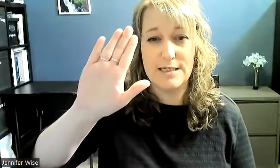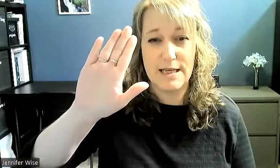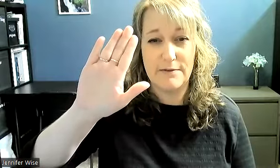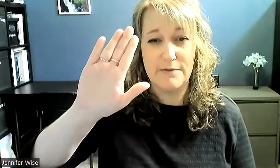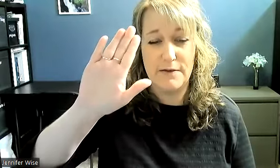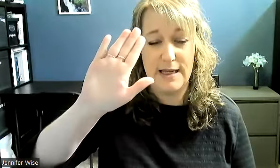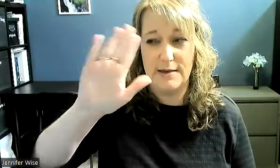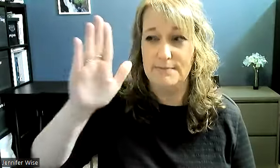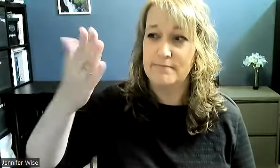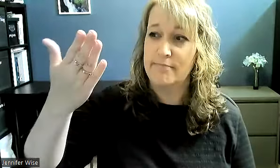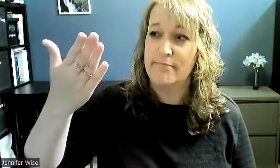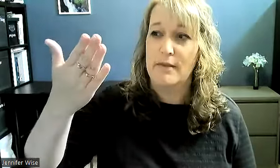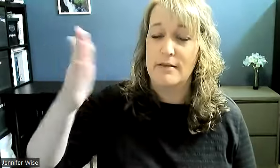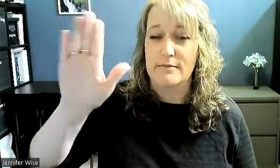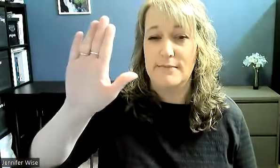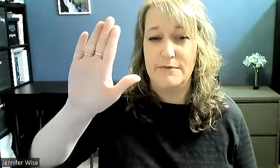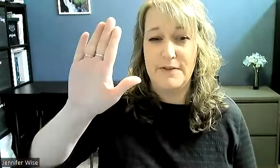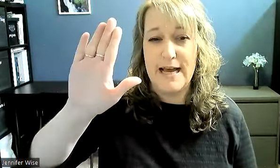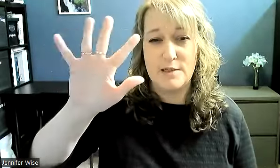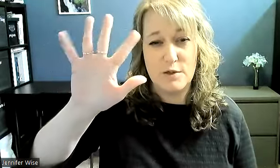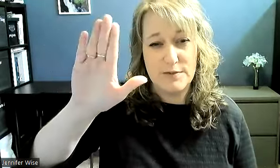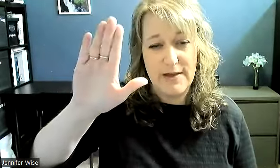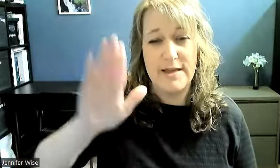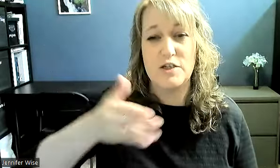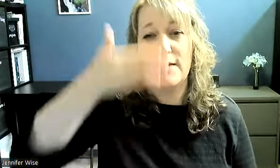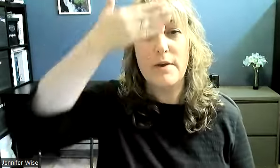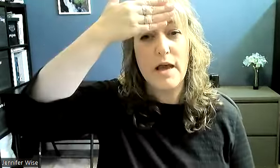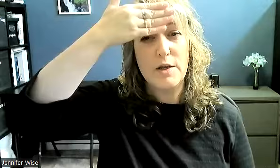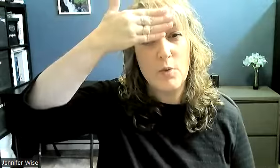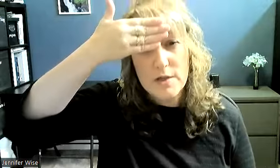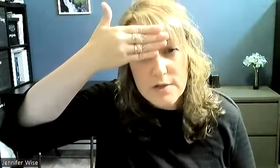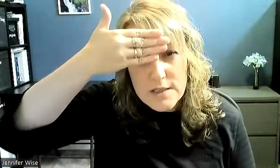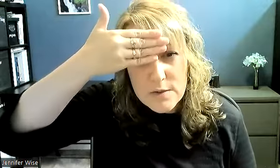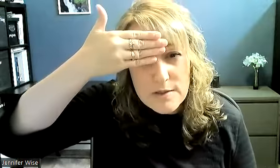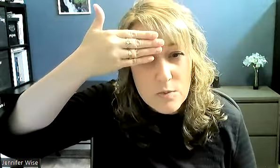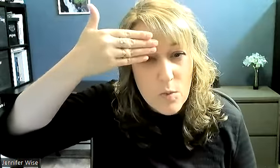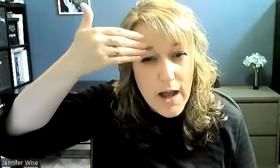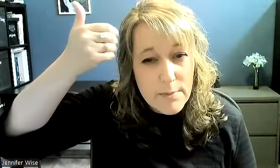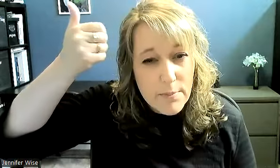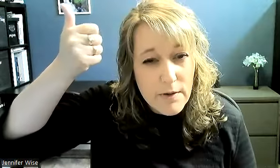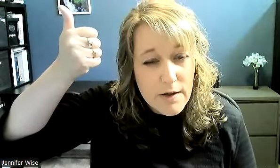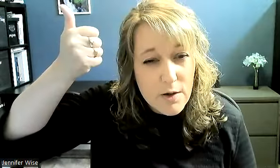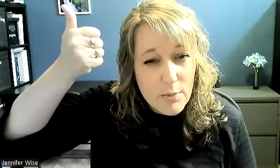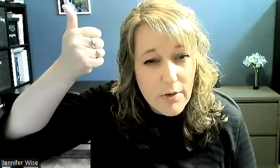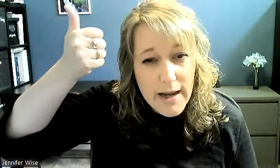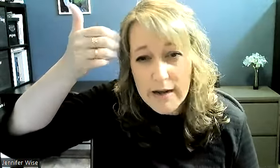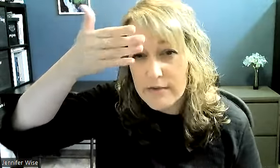like a flat closed 5 hand shape. And what you're going to do is wipe your brain. So